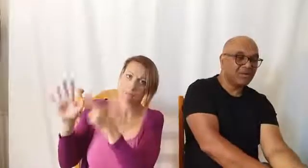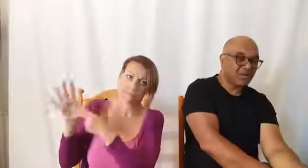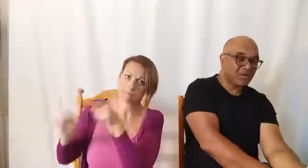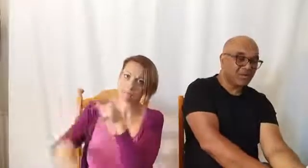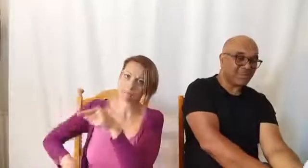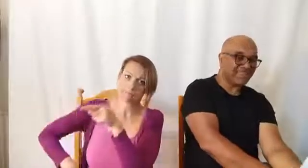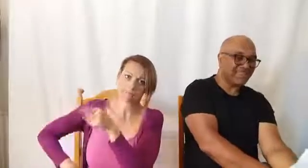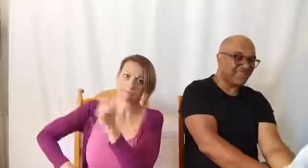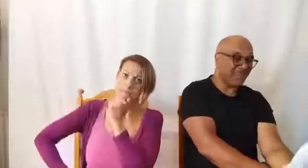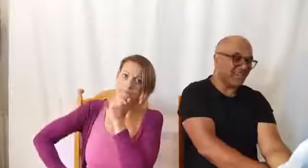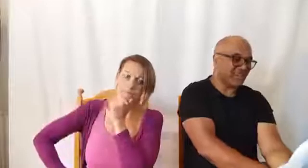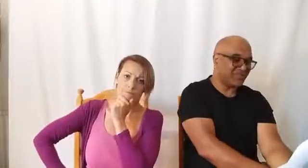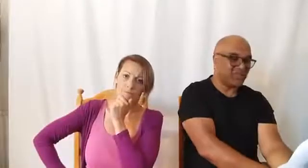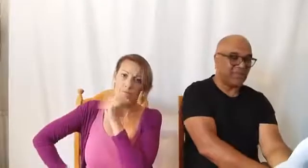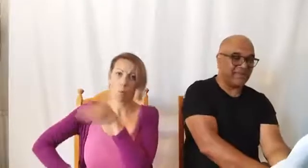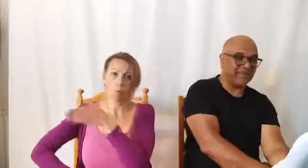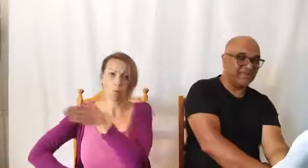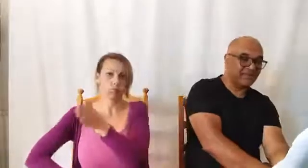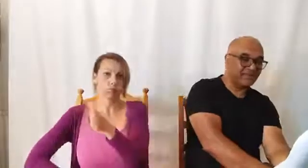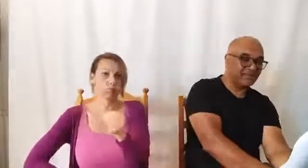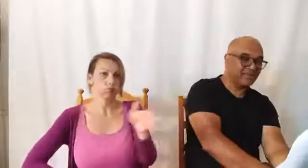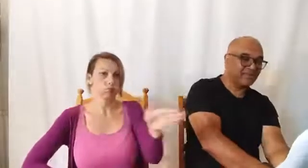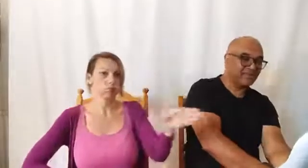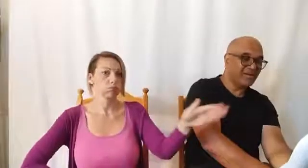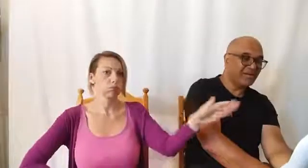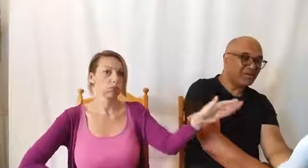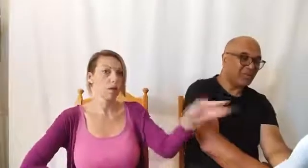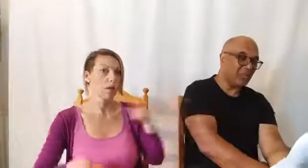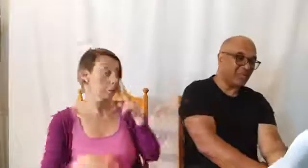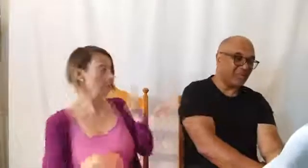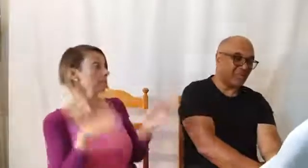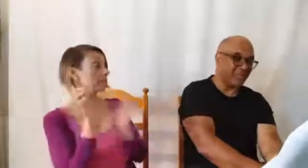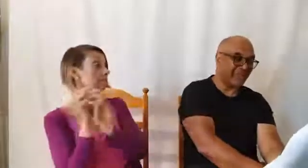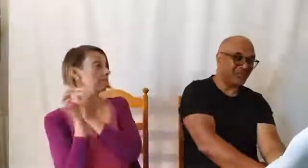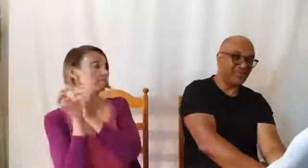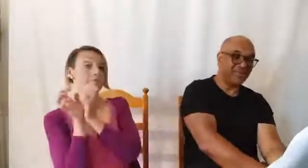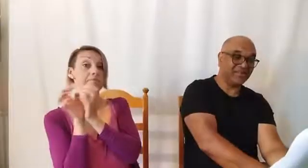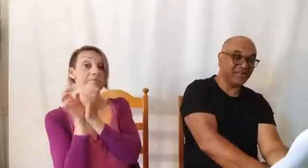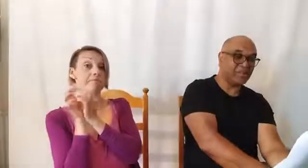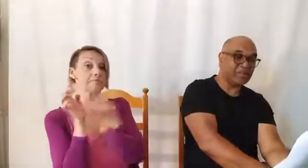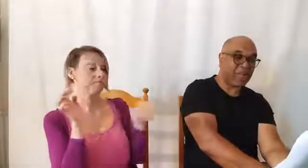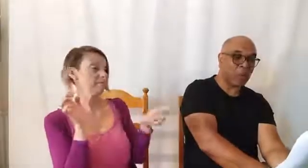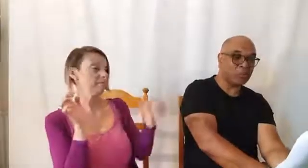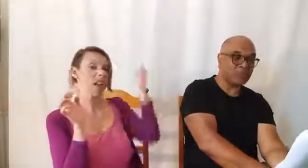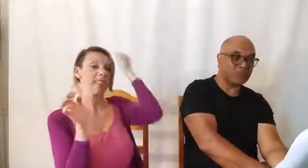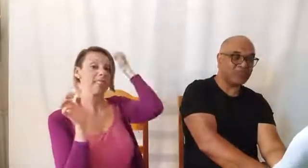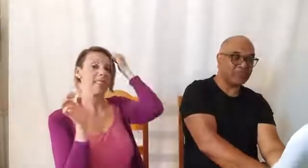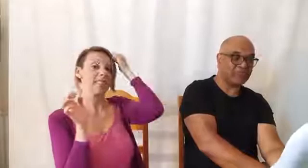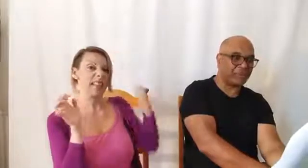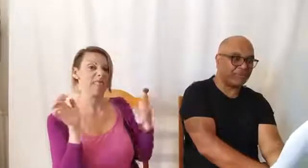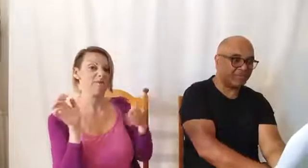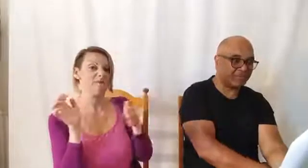"What a silly fish," thought Ben. "I don't want to be his friend. He was old and grumpy."